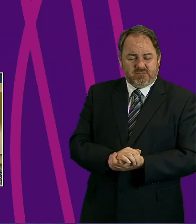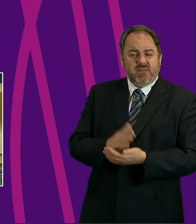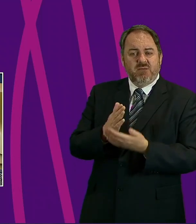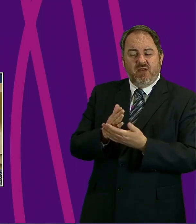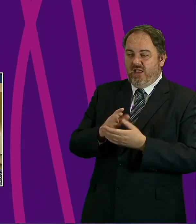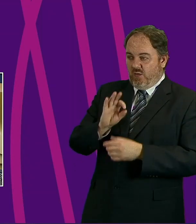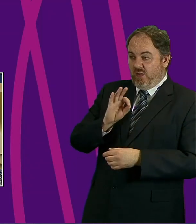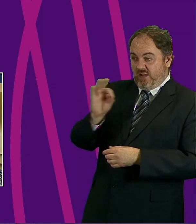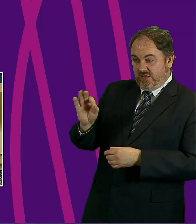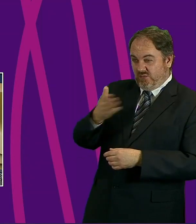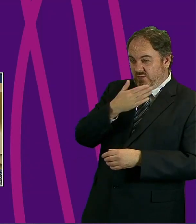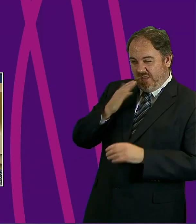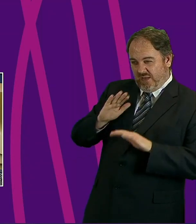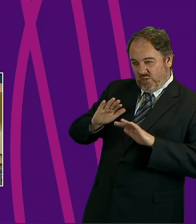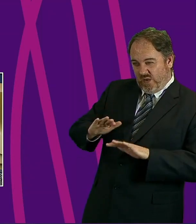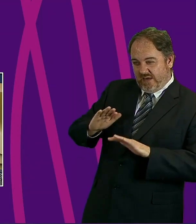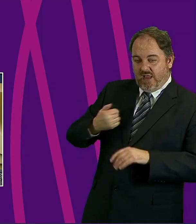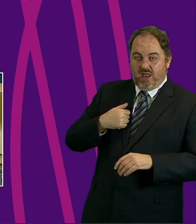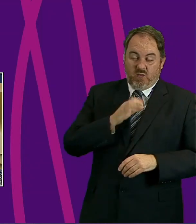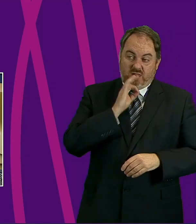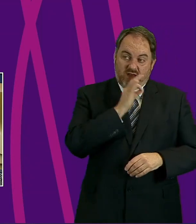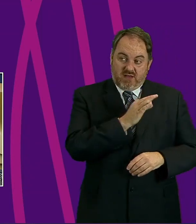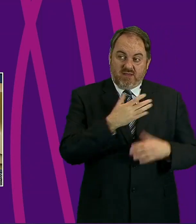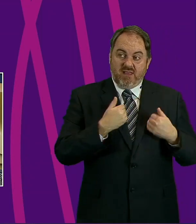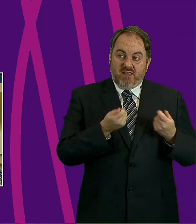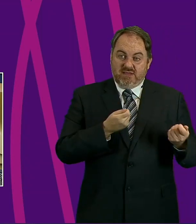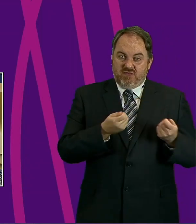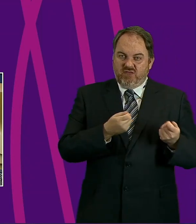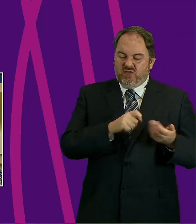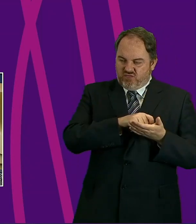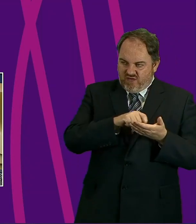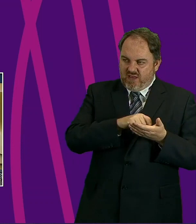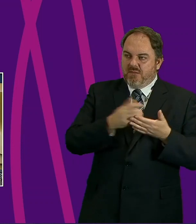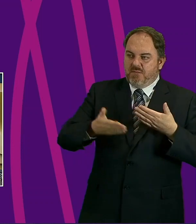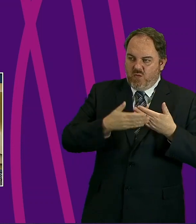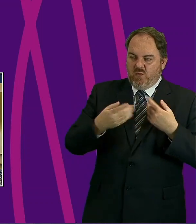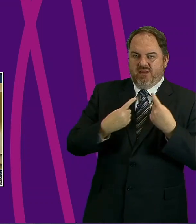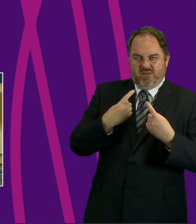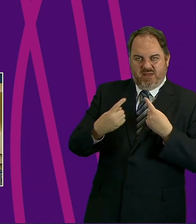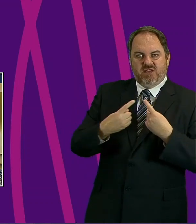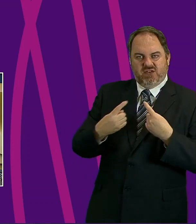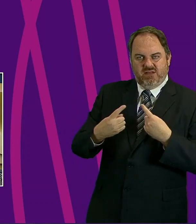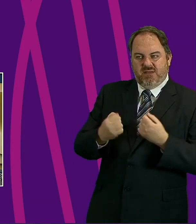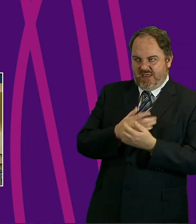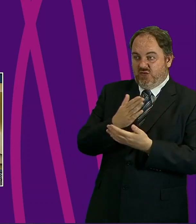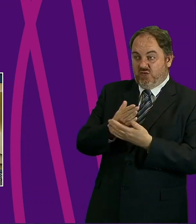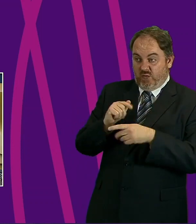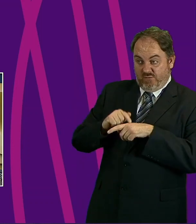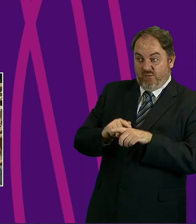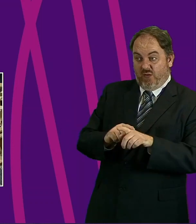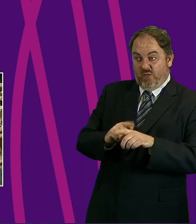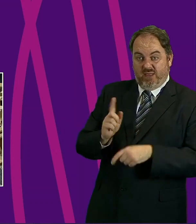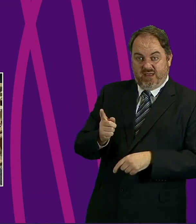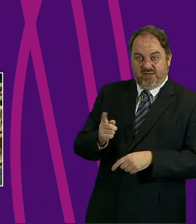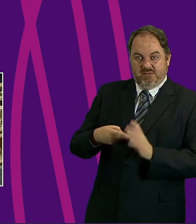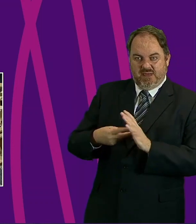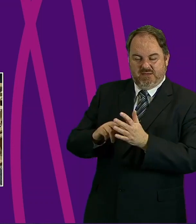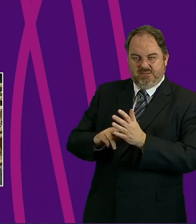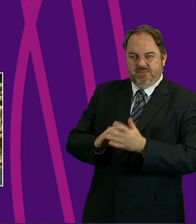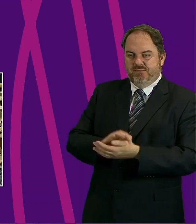I will ask the Health Secretary to write on both of these points with more detail about how we will put that assurance into practice. Andy Whiteman to be followed by